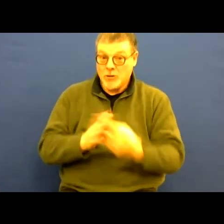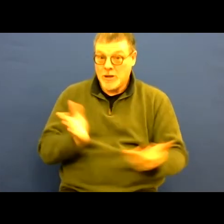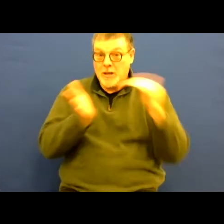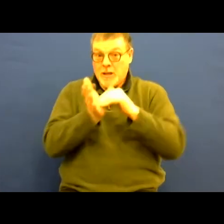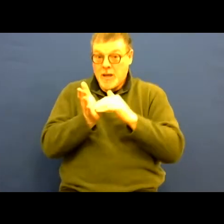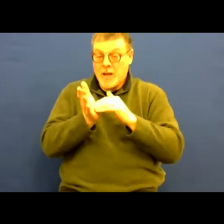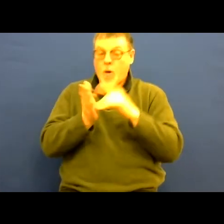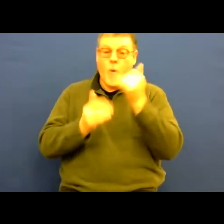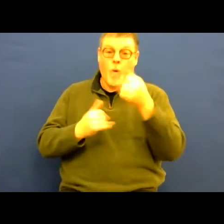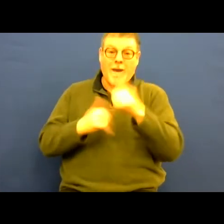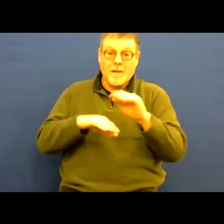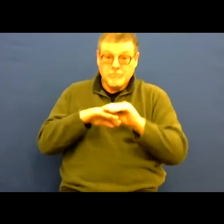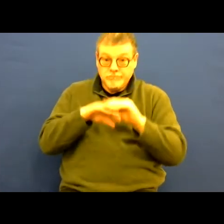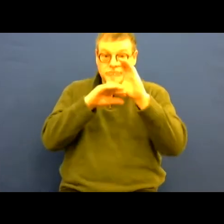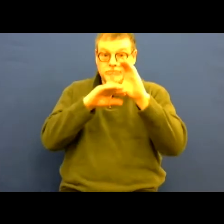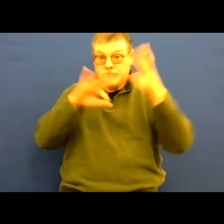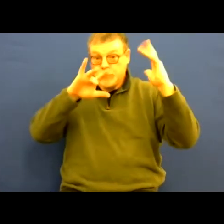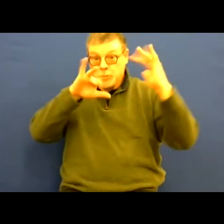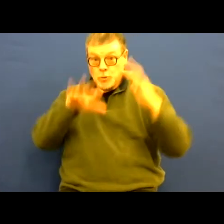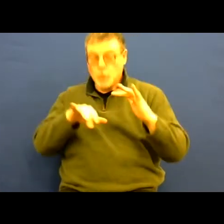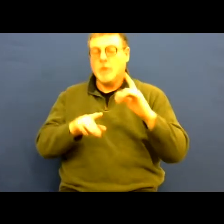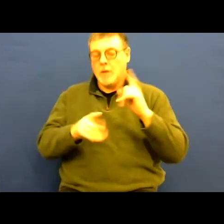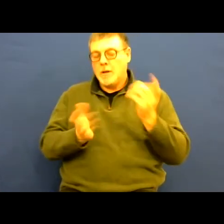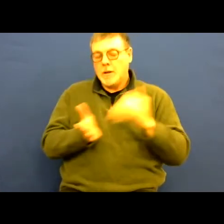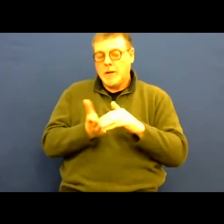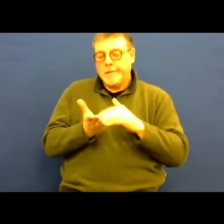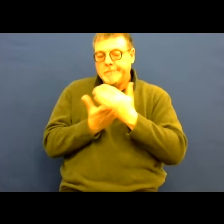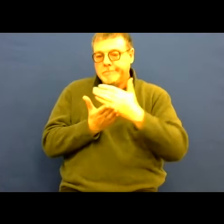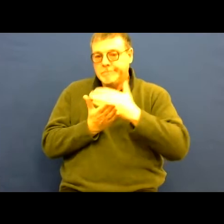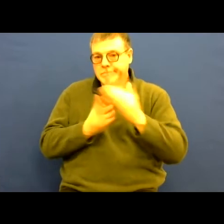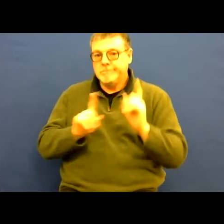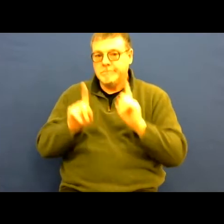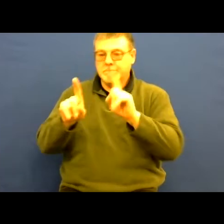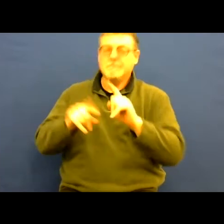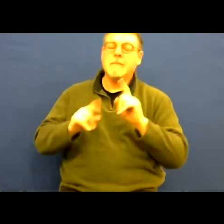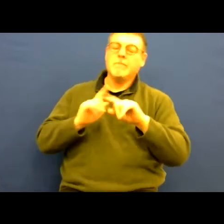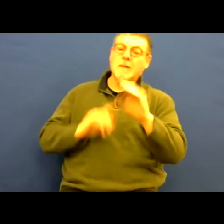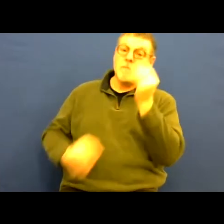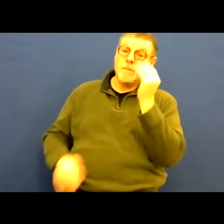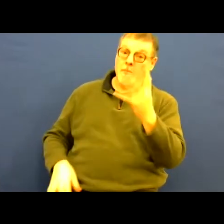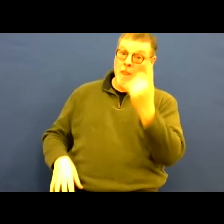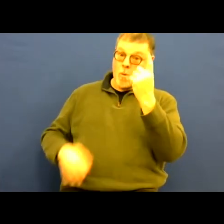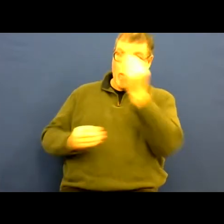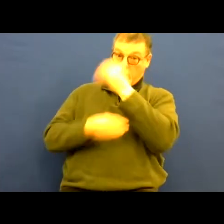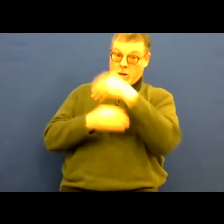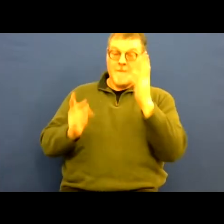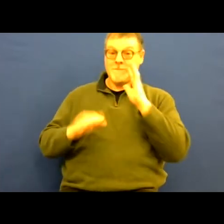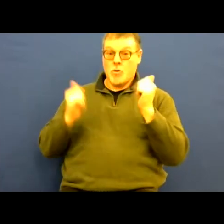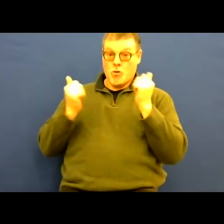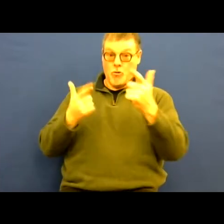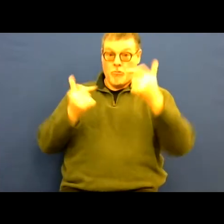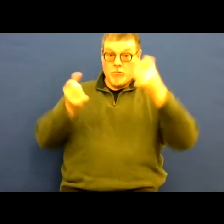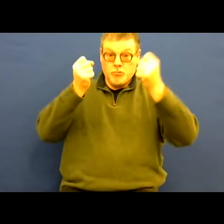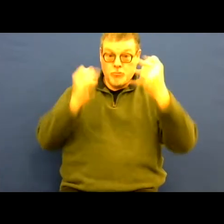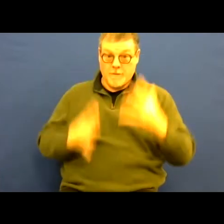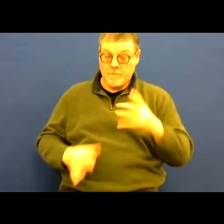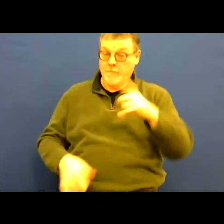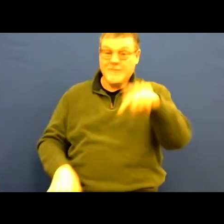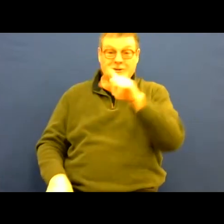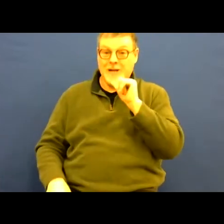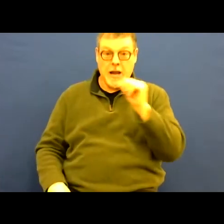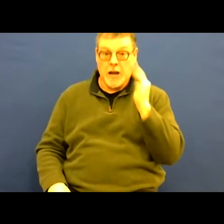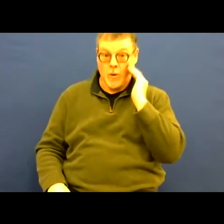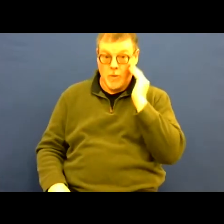any accumulation still exists, they'll come back out and hit again. You know, one of the things I will note for all drivers, if you're not aware of